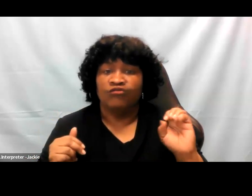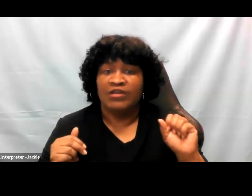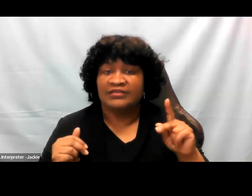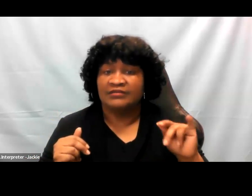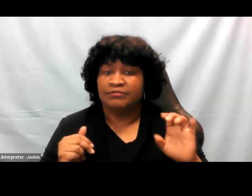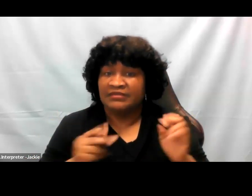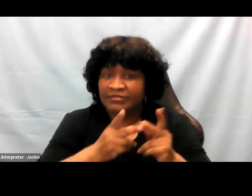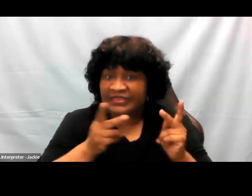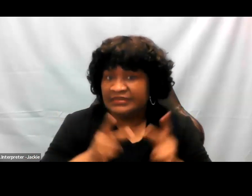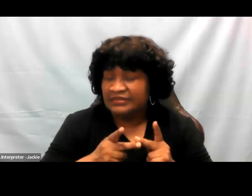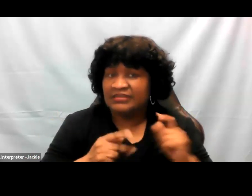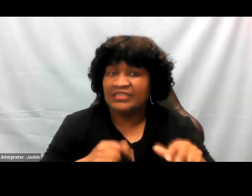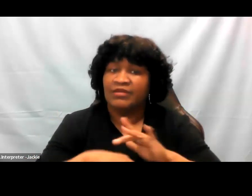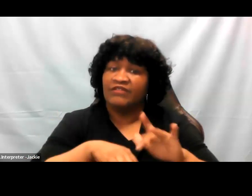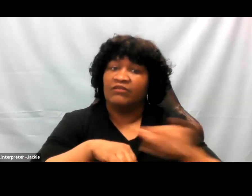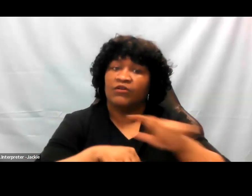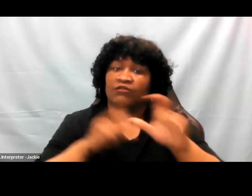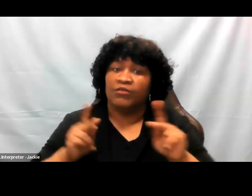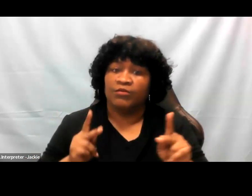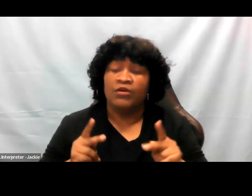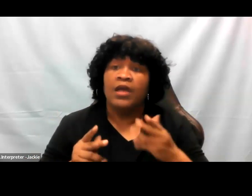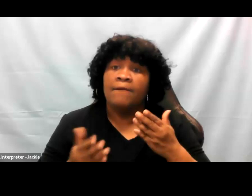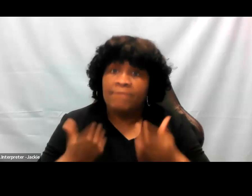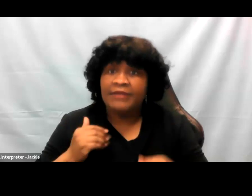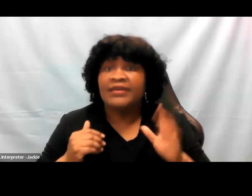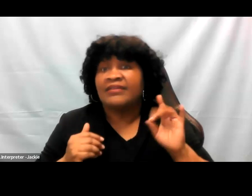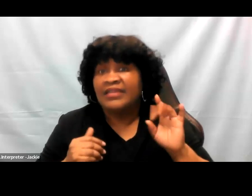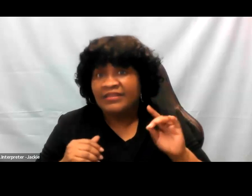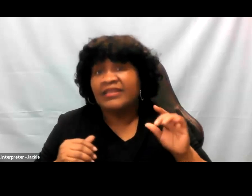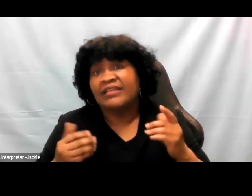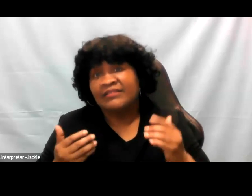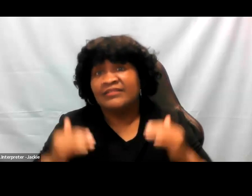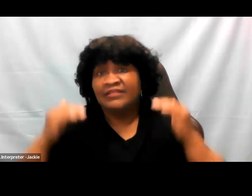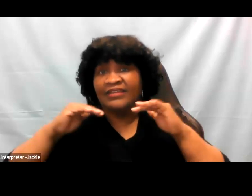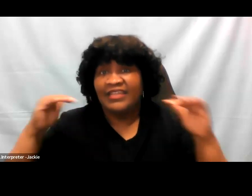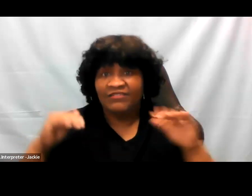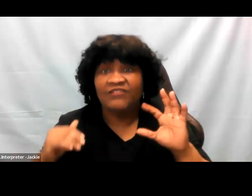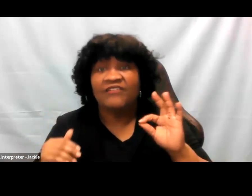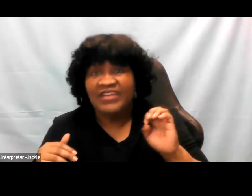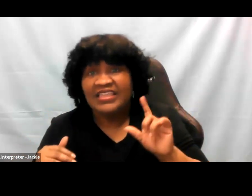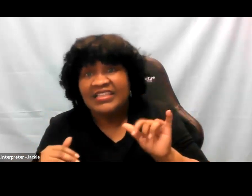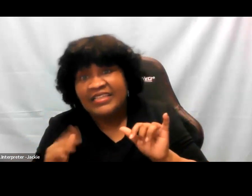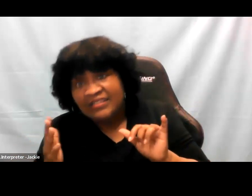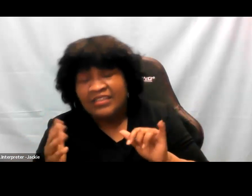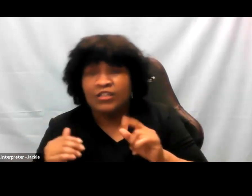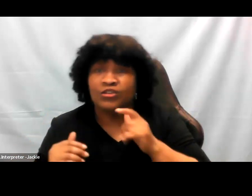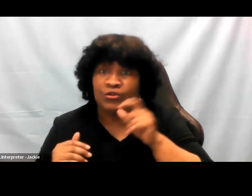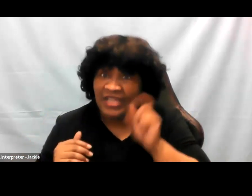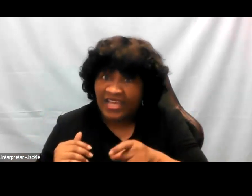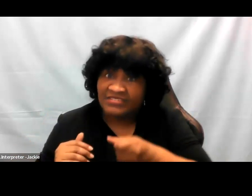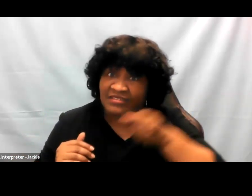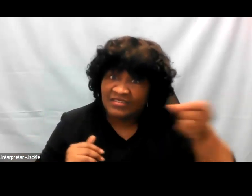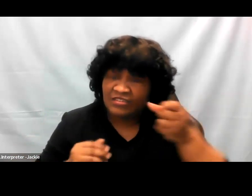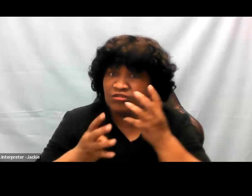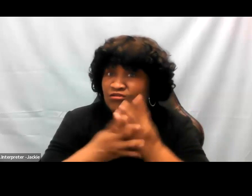who maybe they were in fact committing a low-level felony offense, but do we really need to take them to jail, or can we